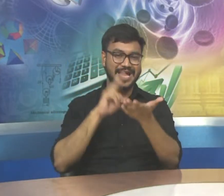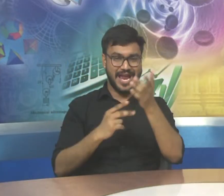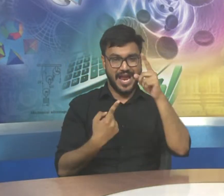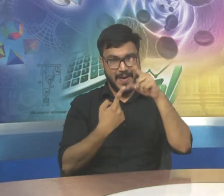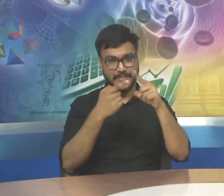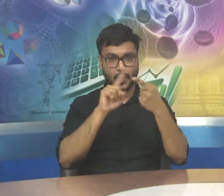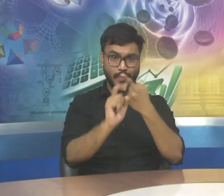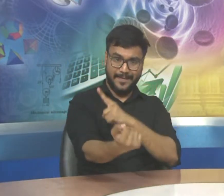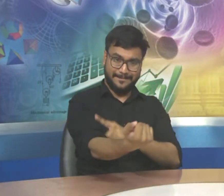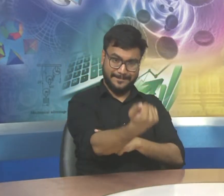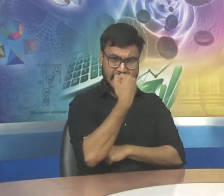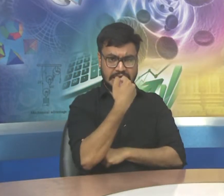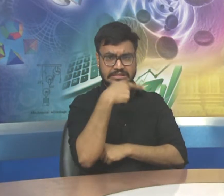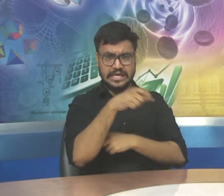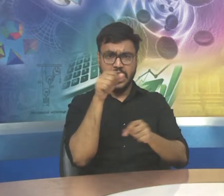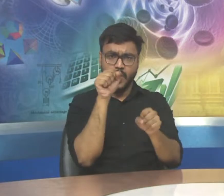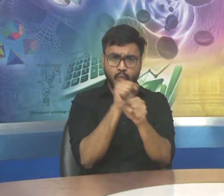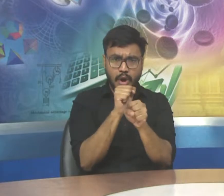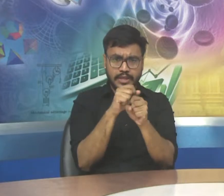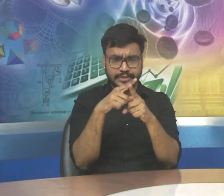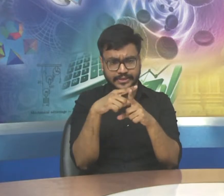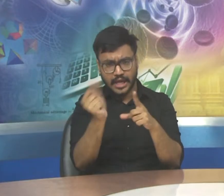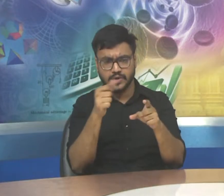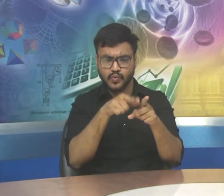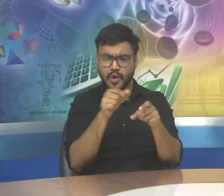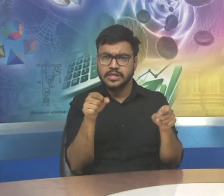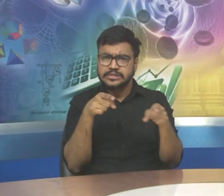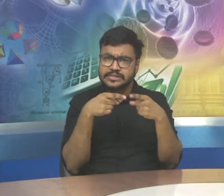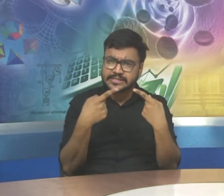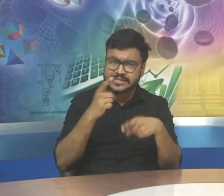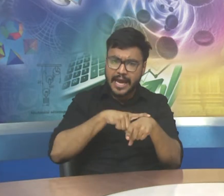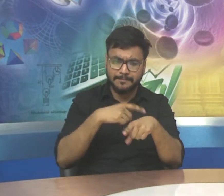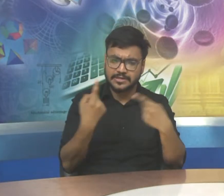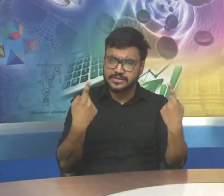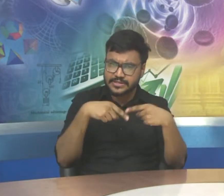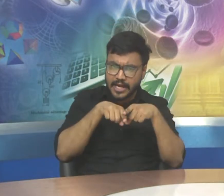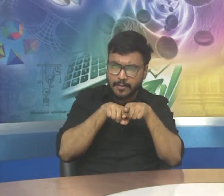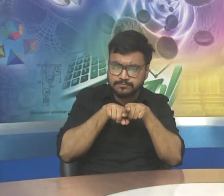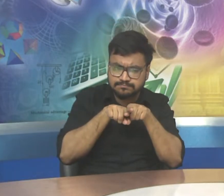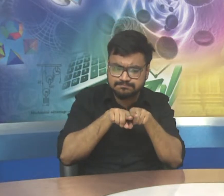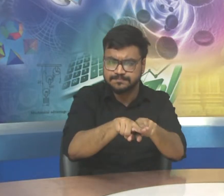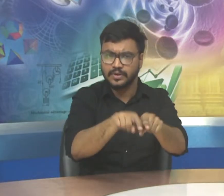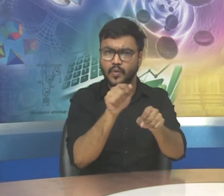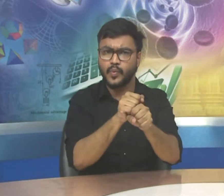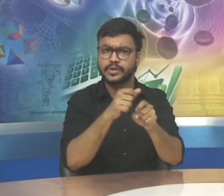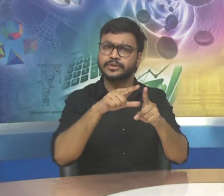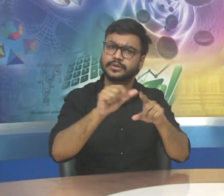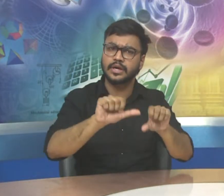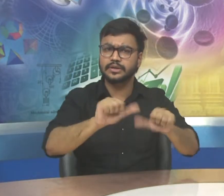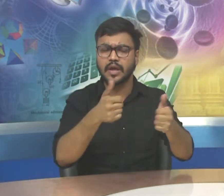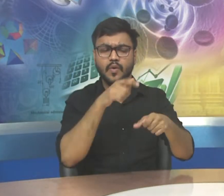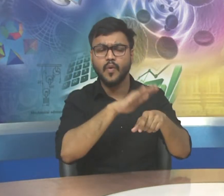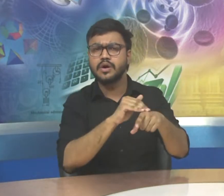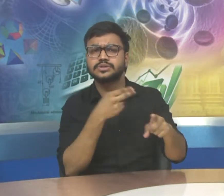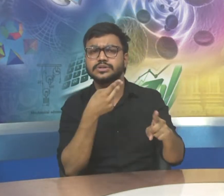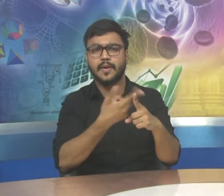energy unit is the same as work, which is joule.